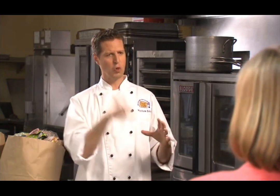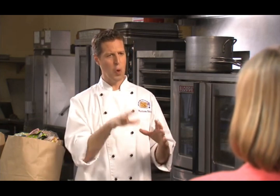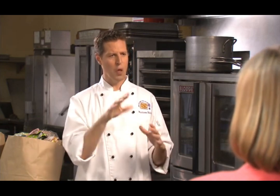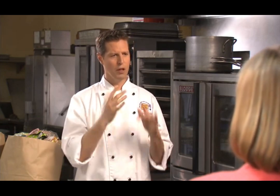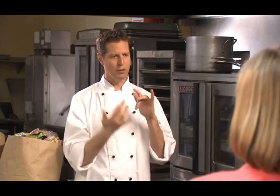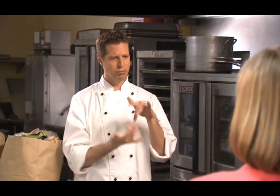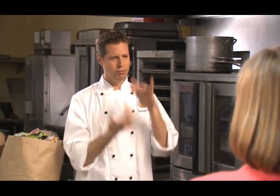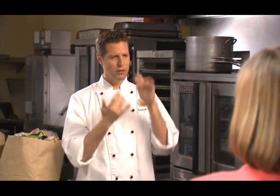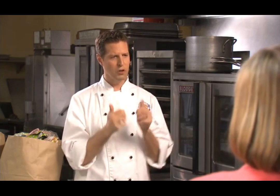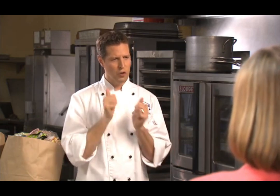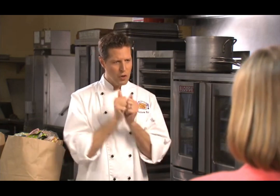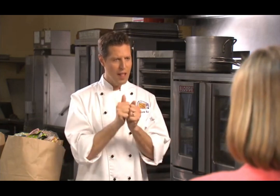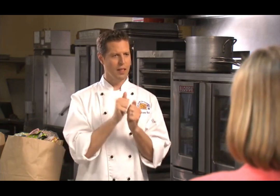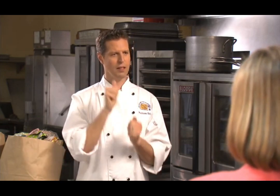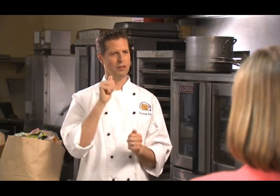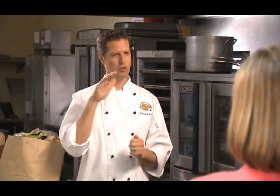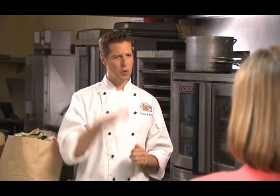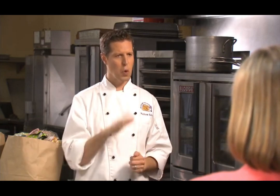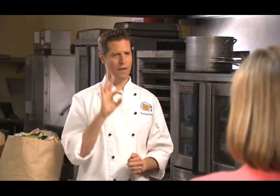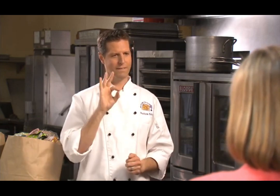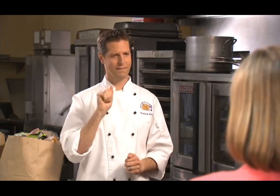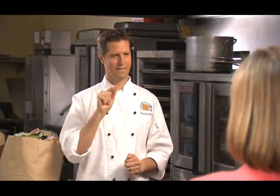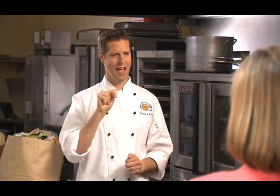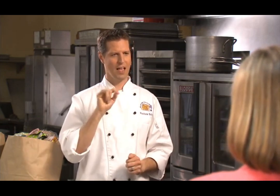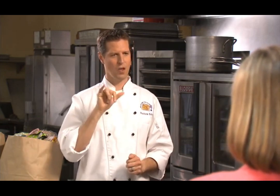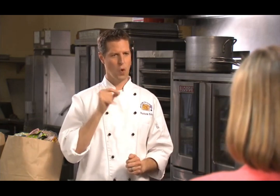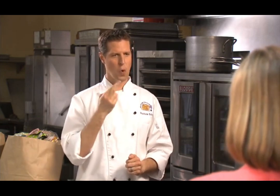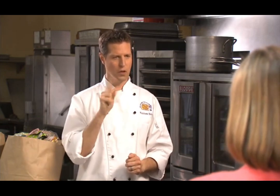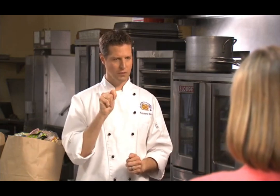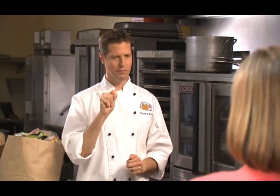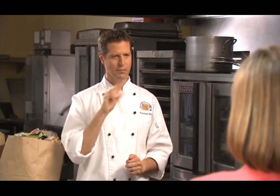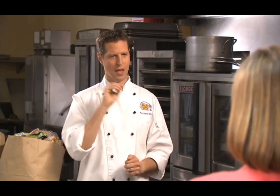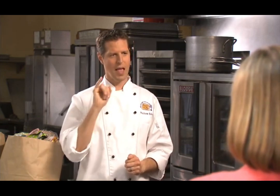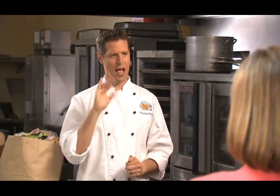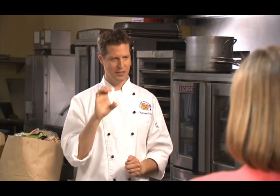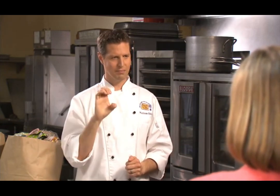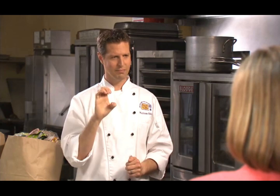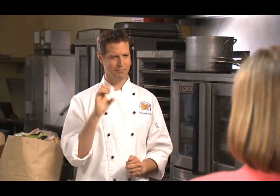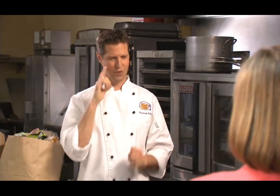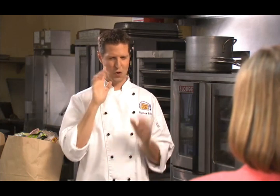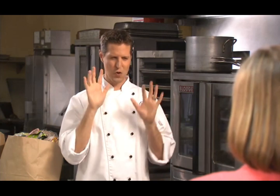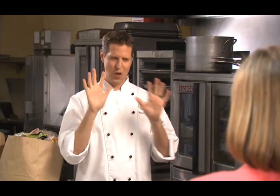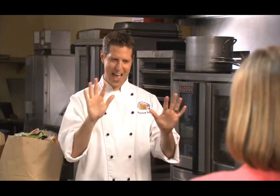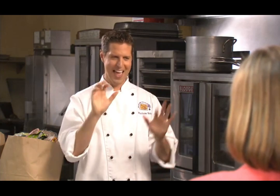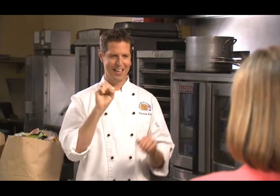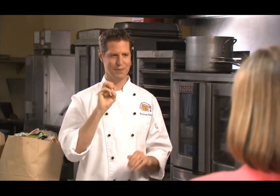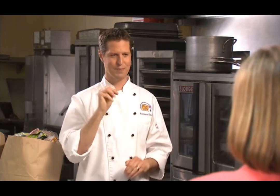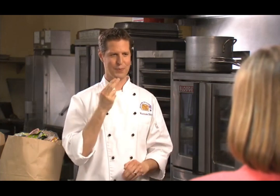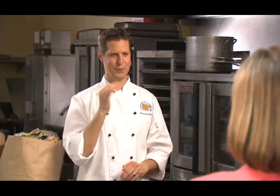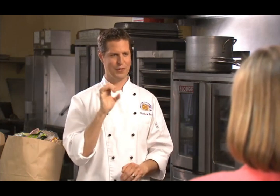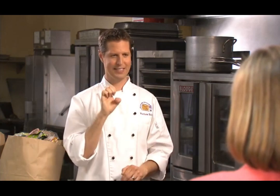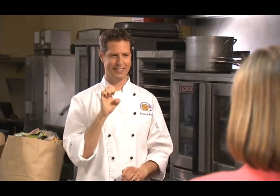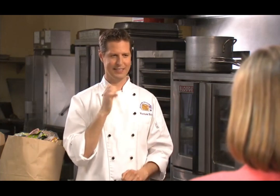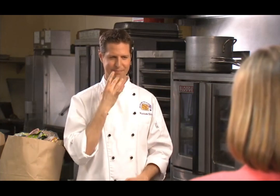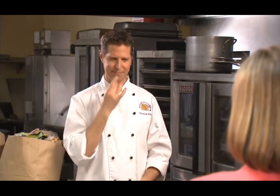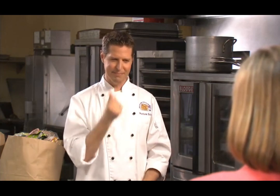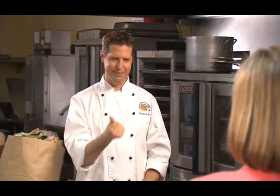For instance, toss frozen fruit in a mixer and blend with low-fat yogurt and ice for a terrific, yummy